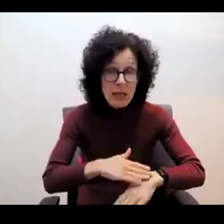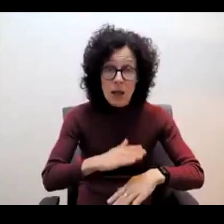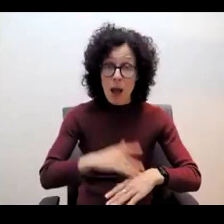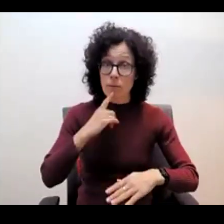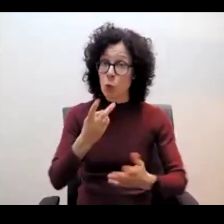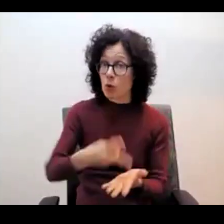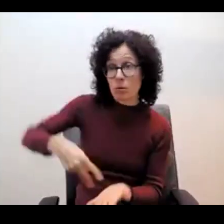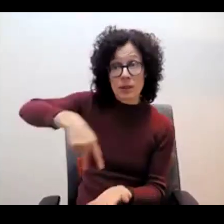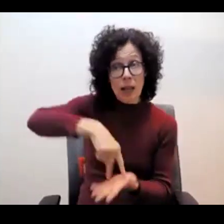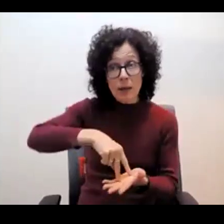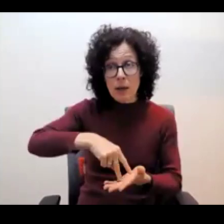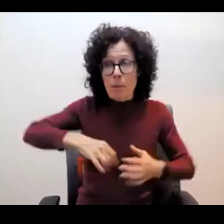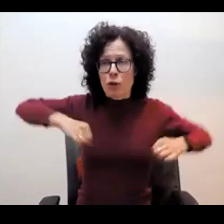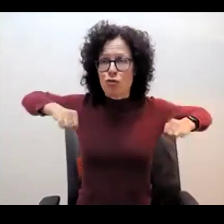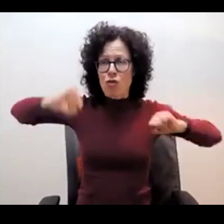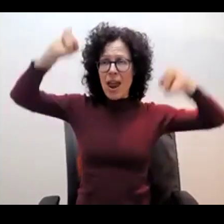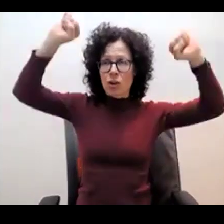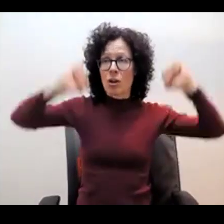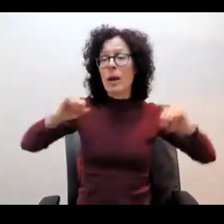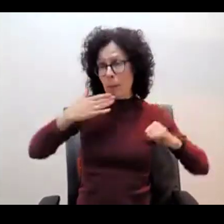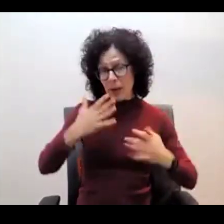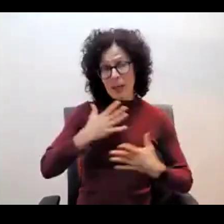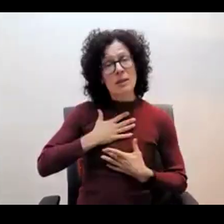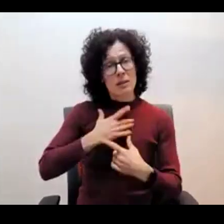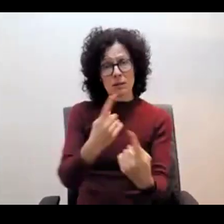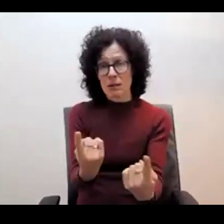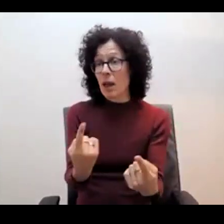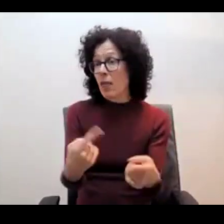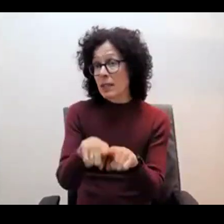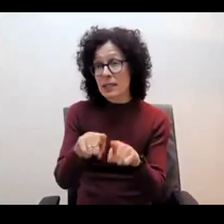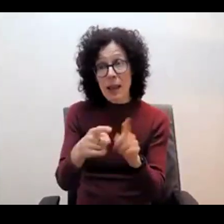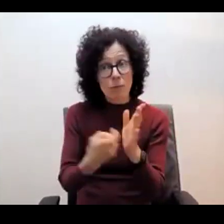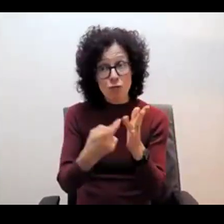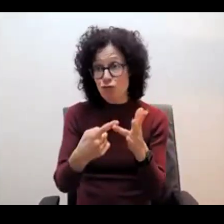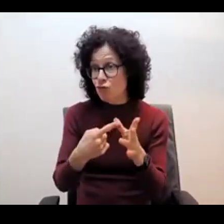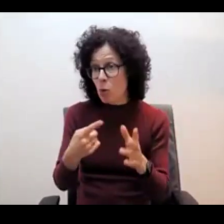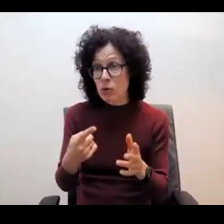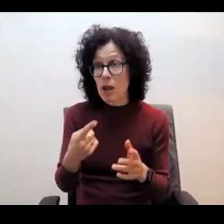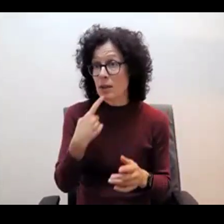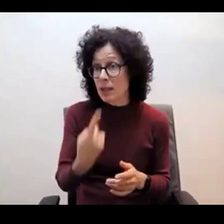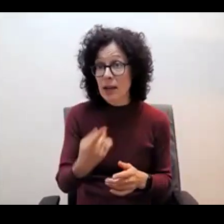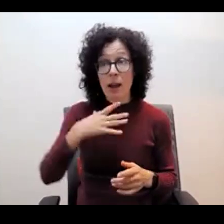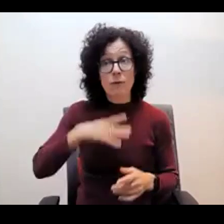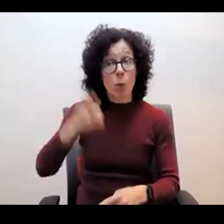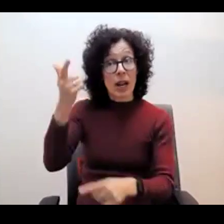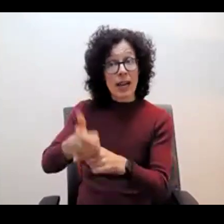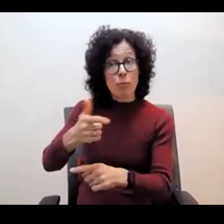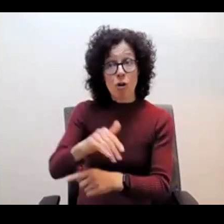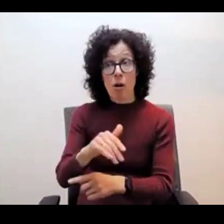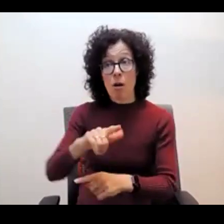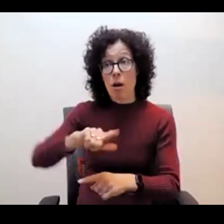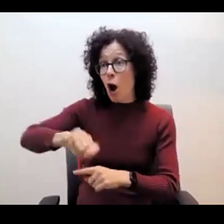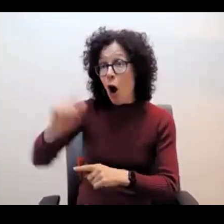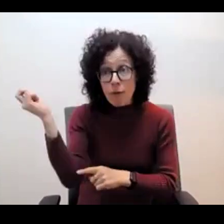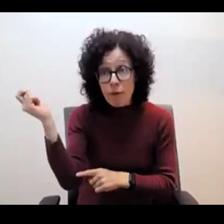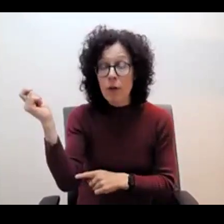and stretch, please feel free to do so. Like Rosa already said, if you want to switch off the camera, that's fine.